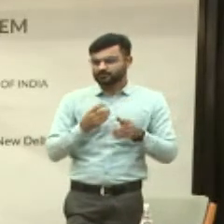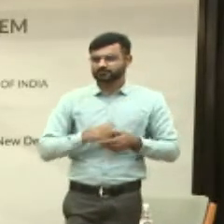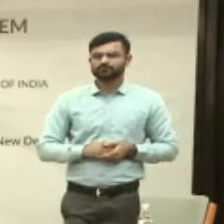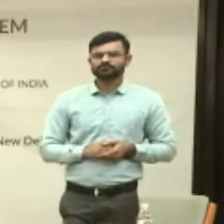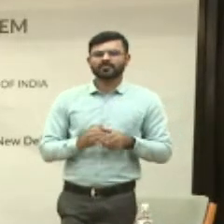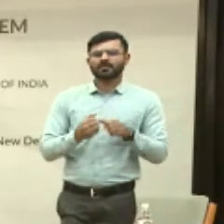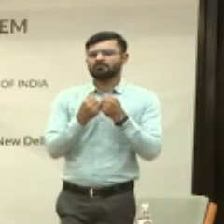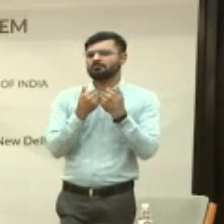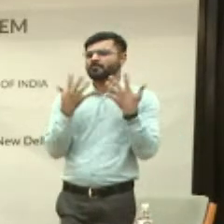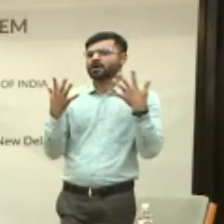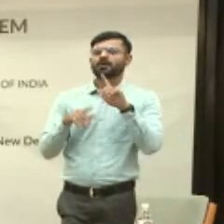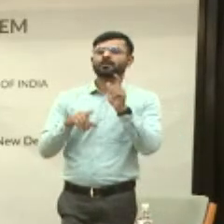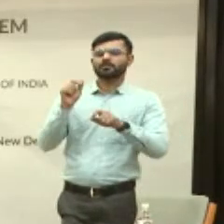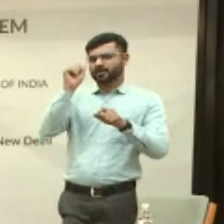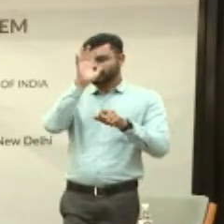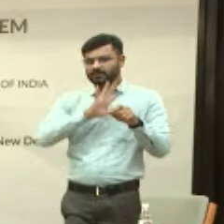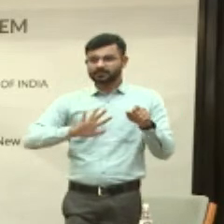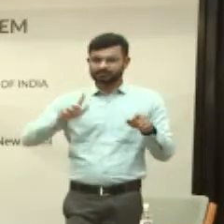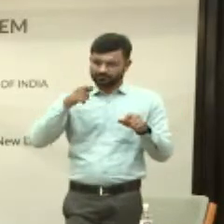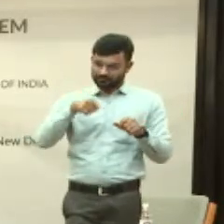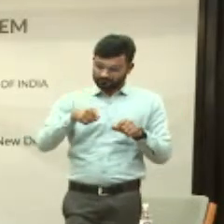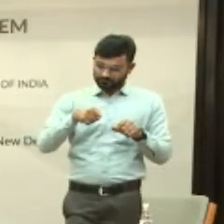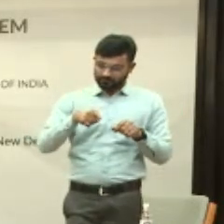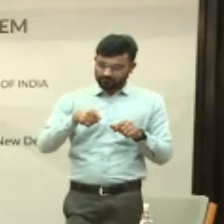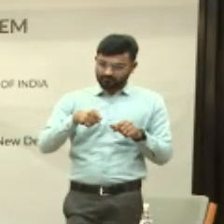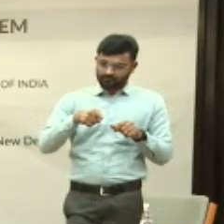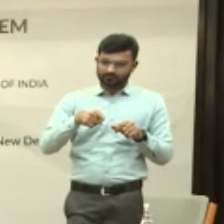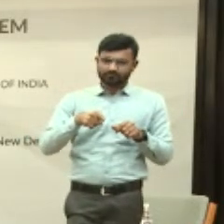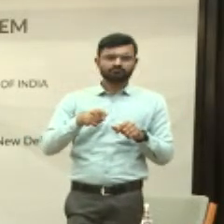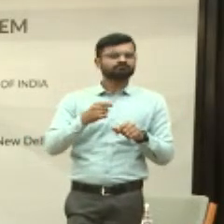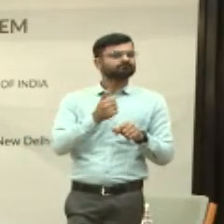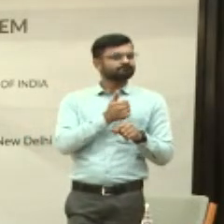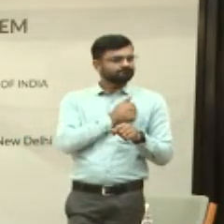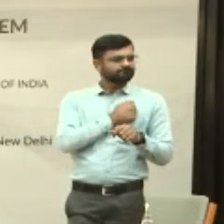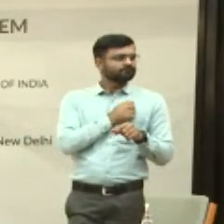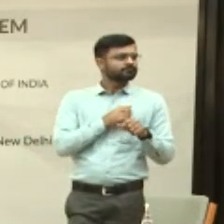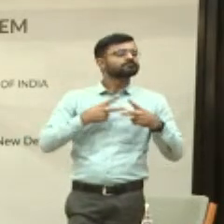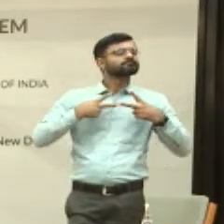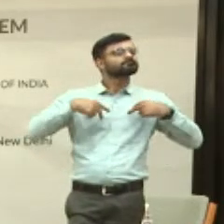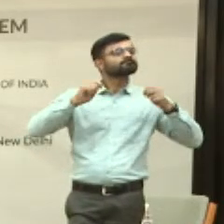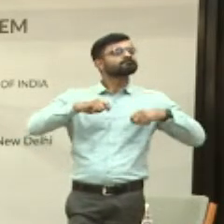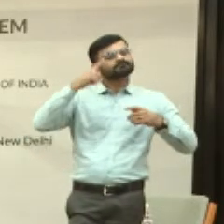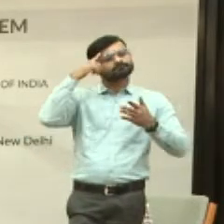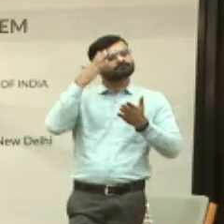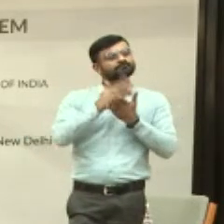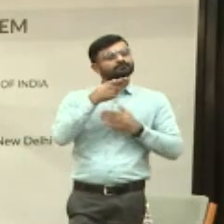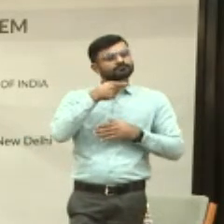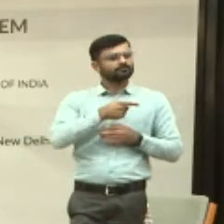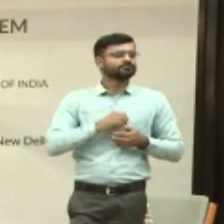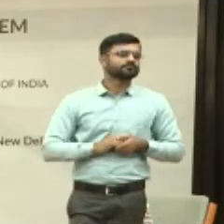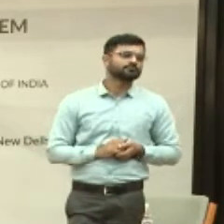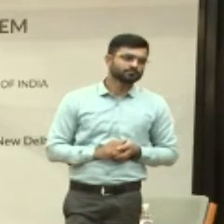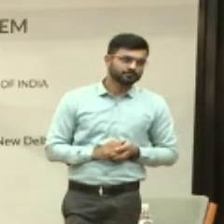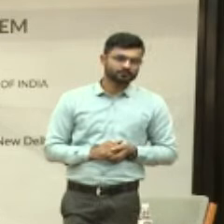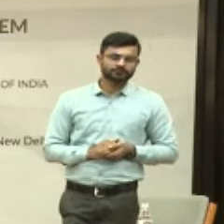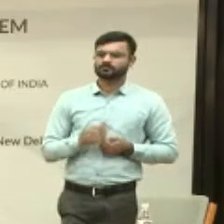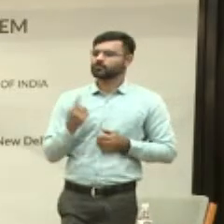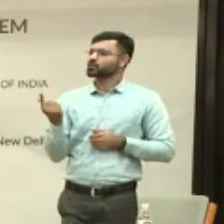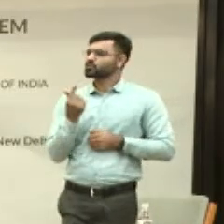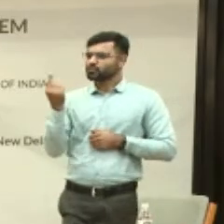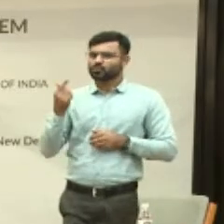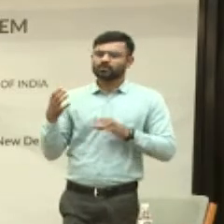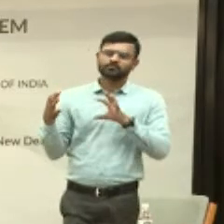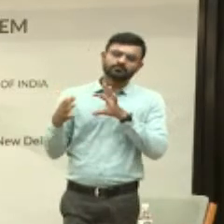a lot of people in India have faith in the judicial system. There used to be